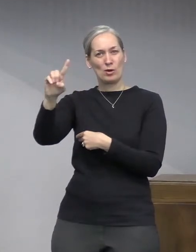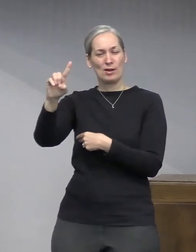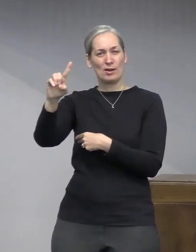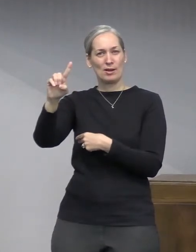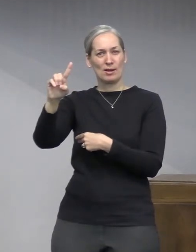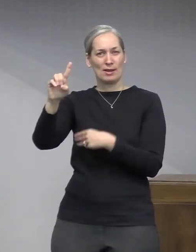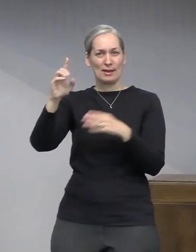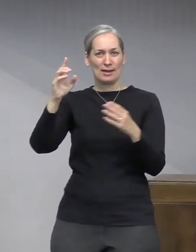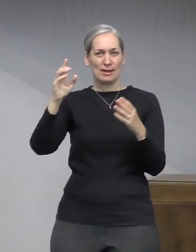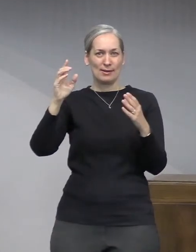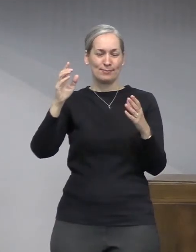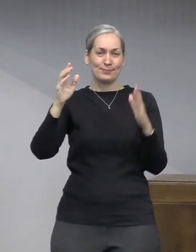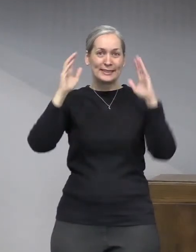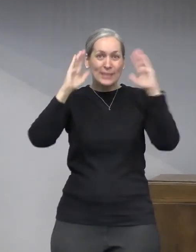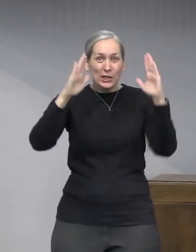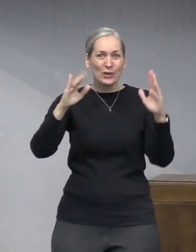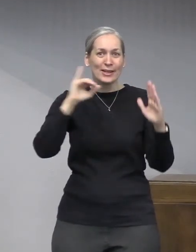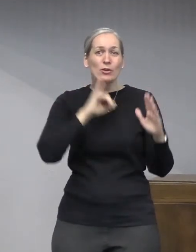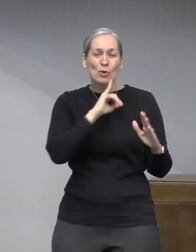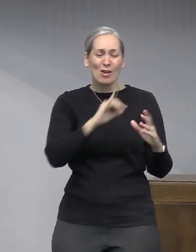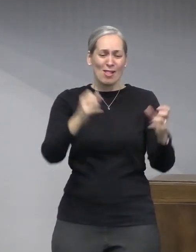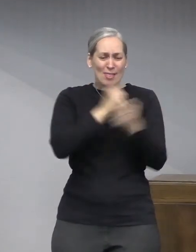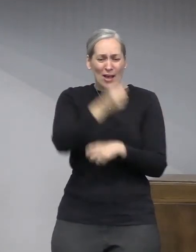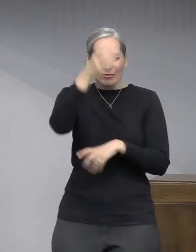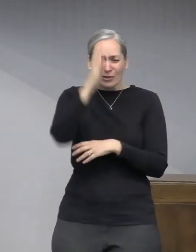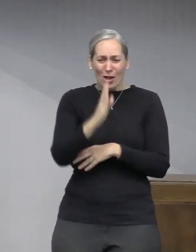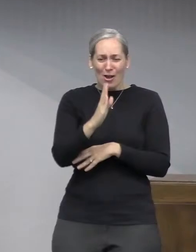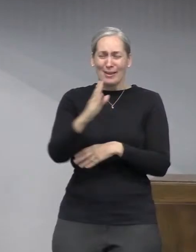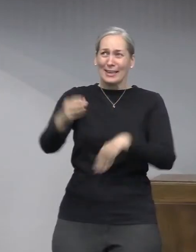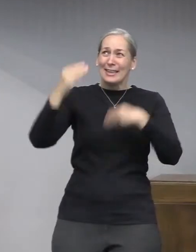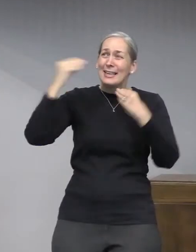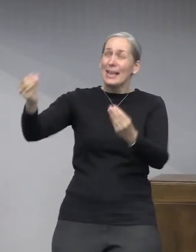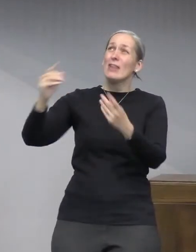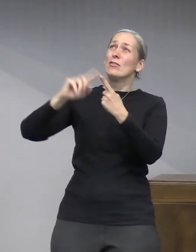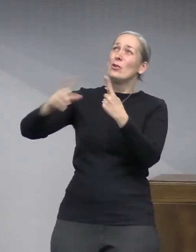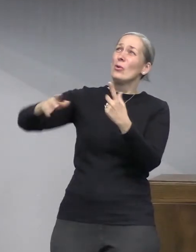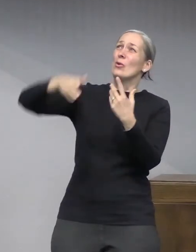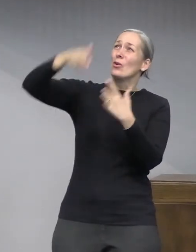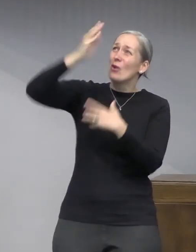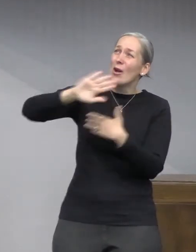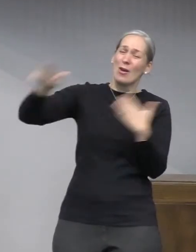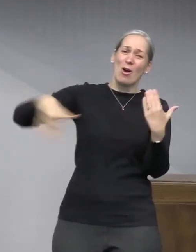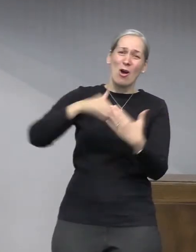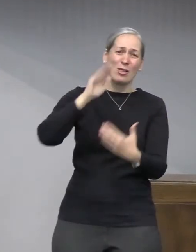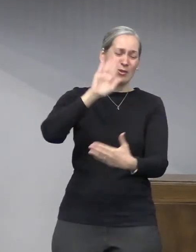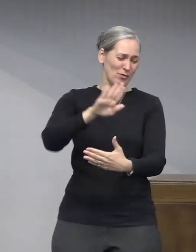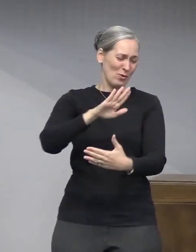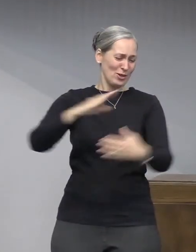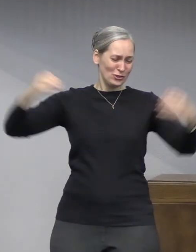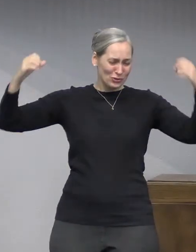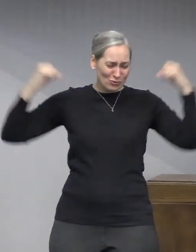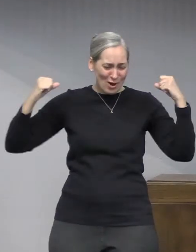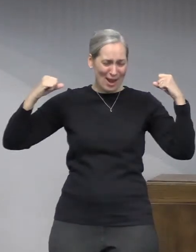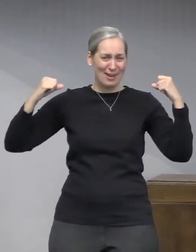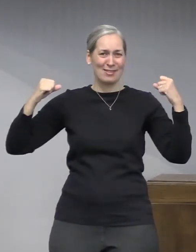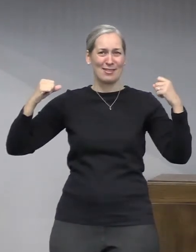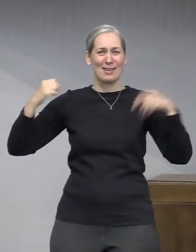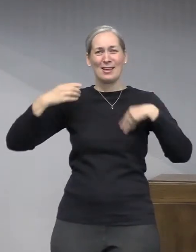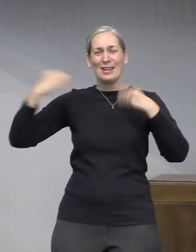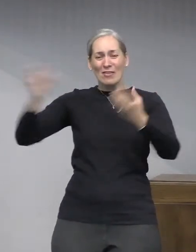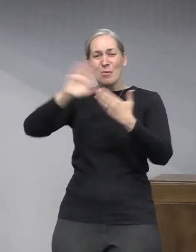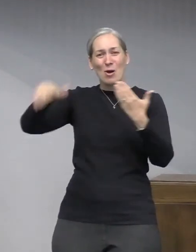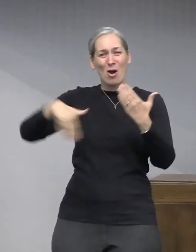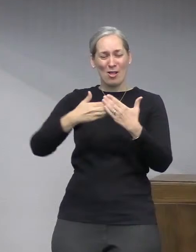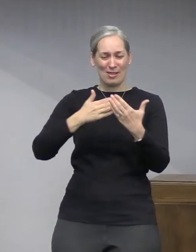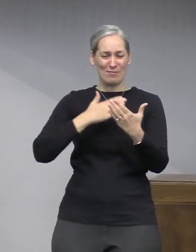Israel, love your God. Give to God all of your might, all of your strength. And that means giving him all